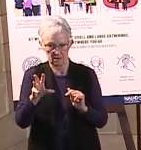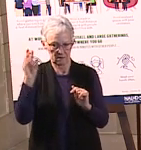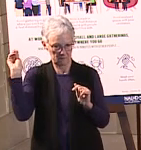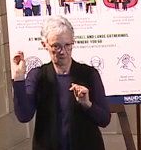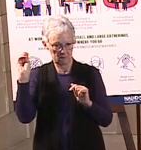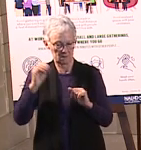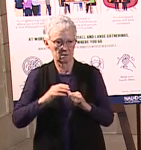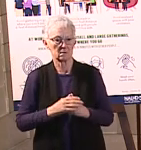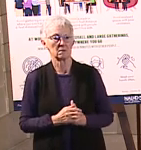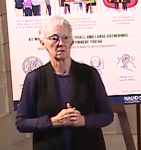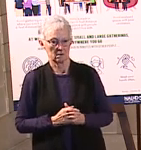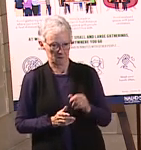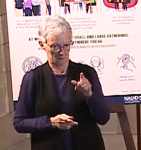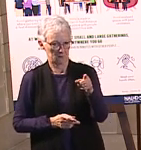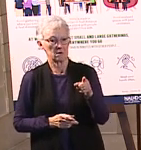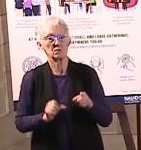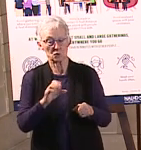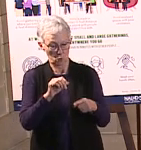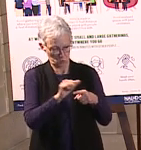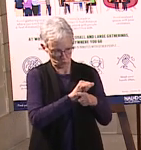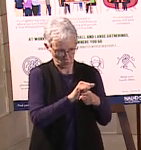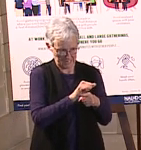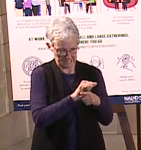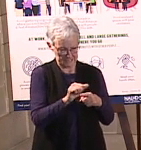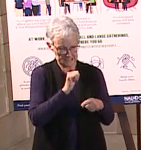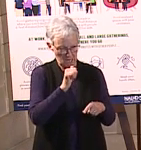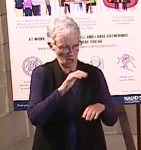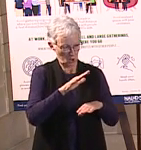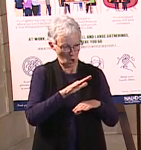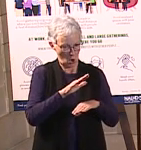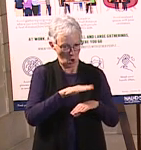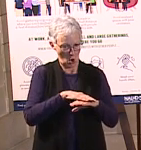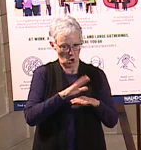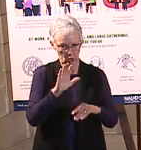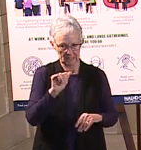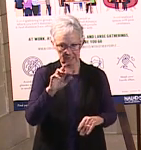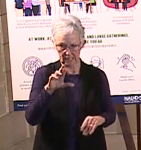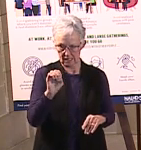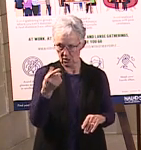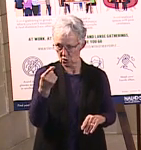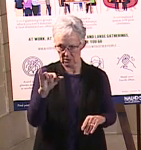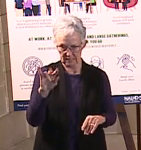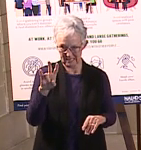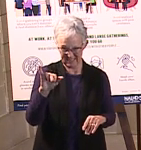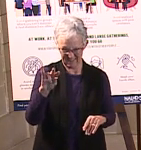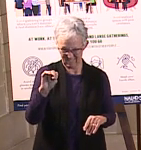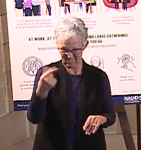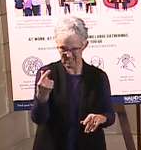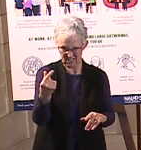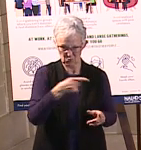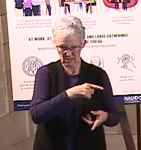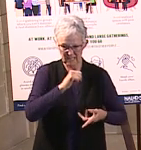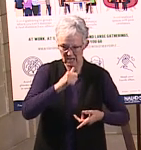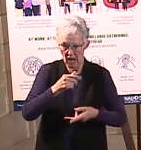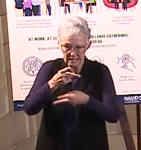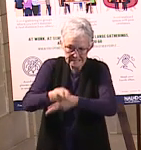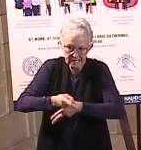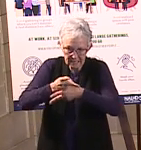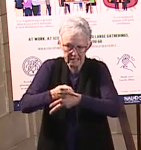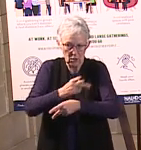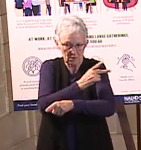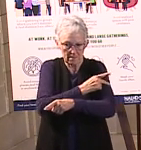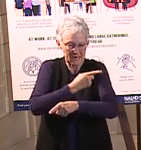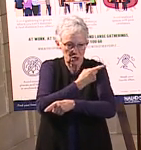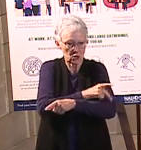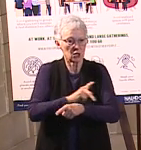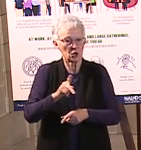per se, but more on the PPE. Martha asked whether the training would be on caregiving or on PPE.